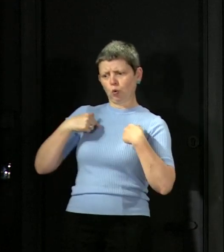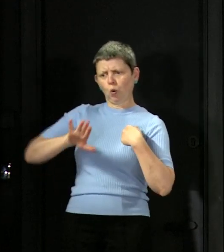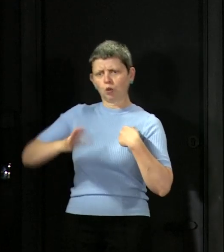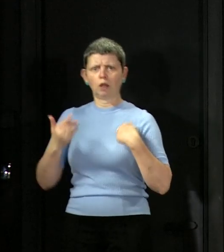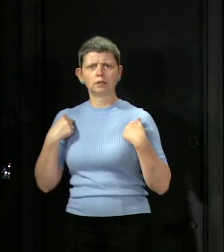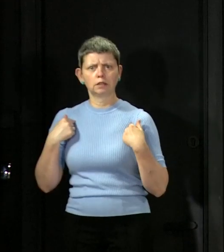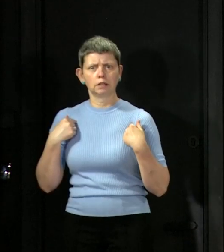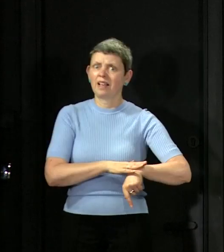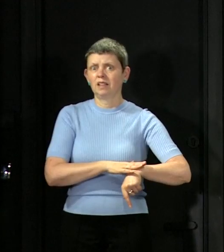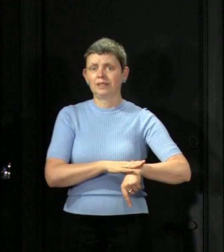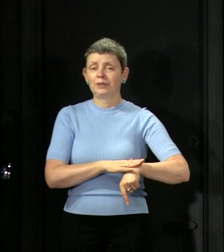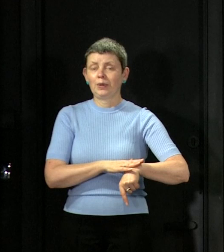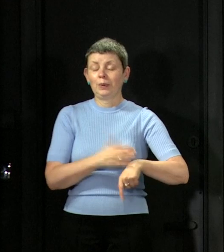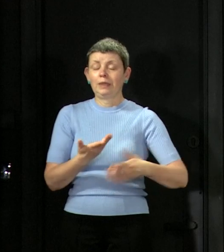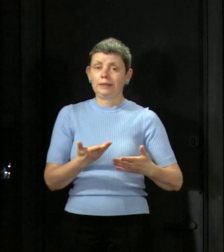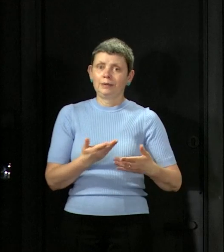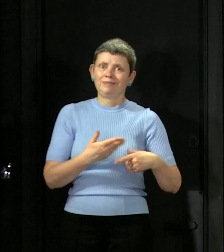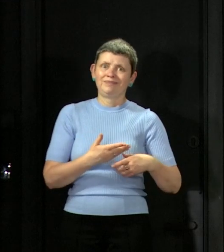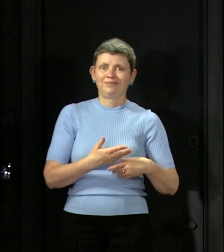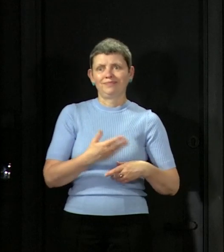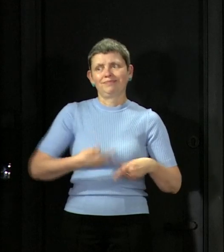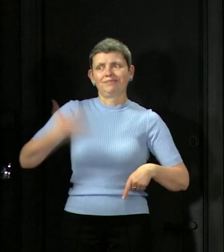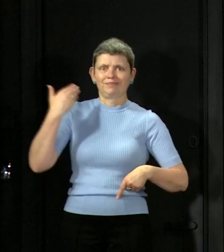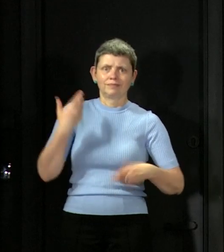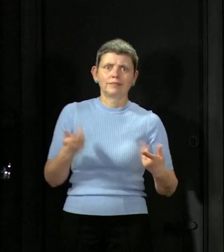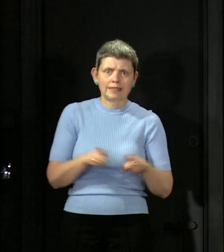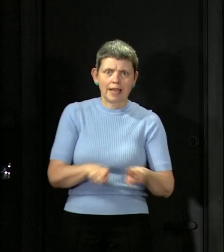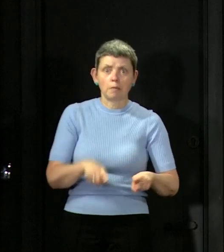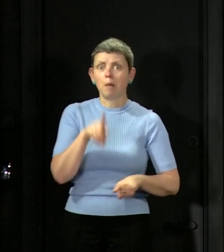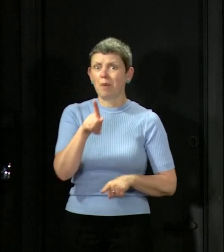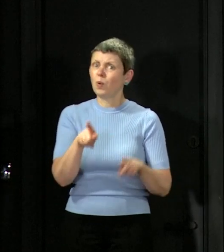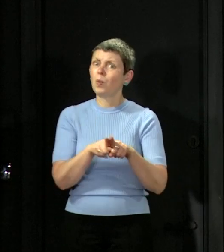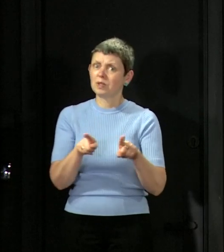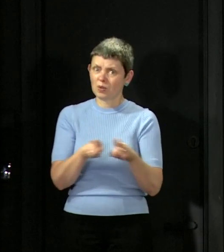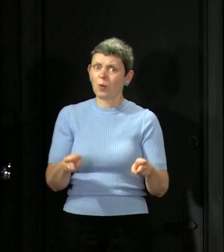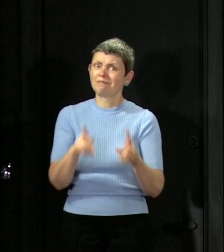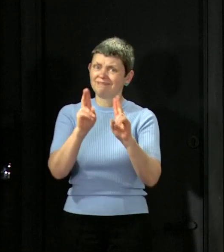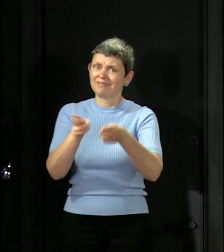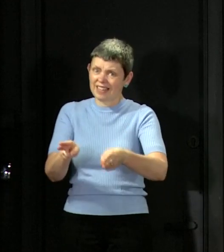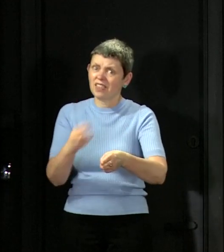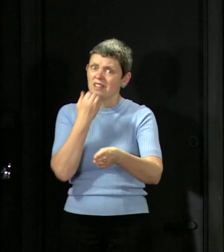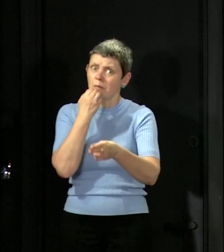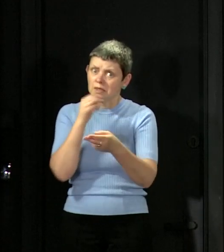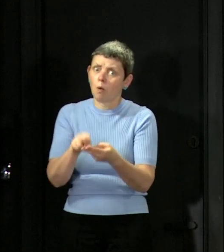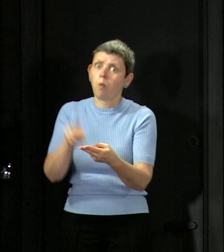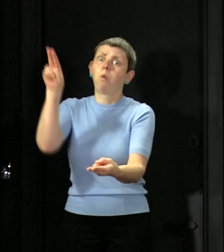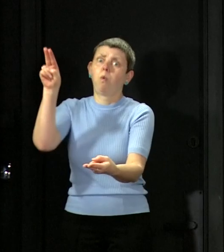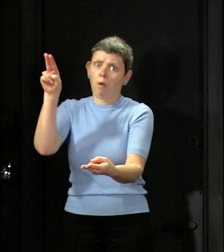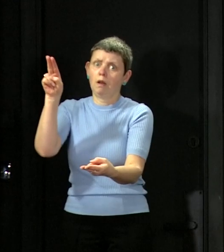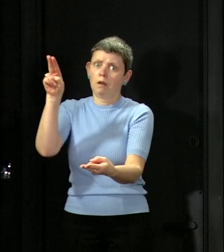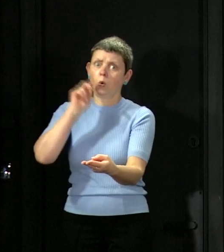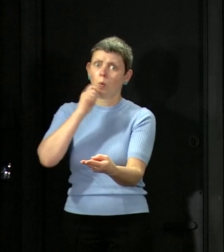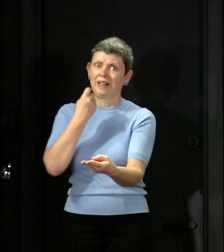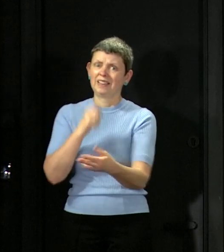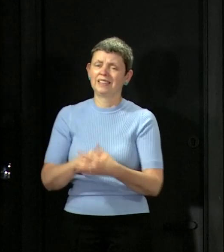inside a house or indoor again, but the consequences would also be measured in lost lives. So I'm not